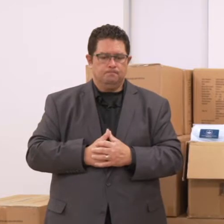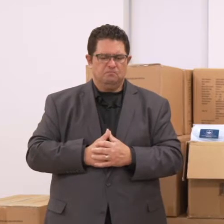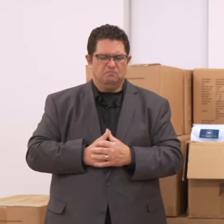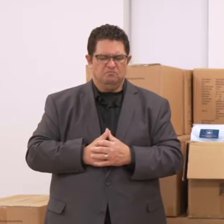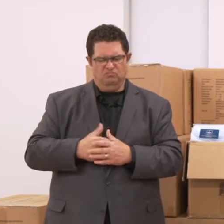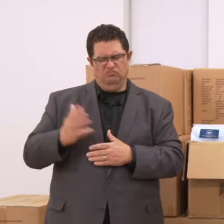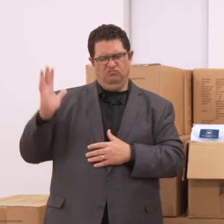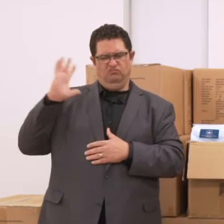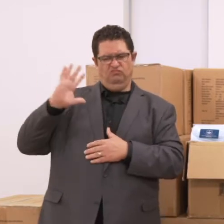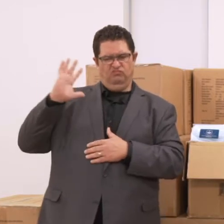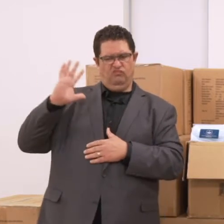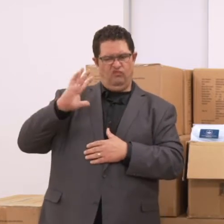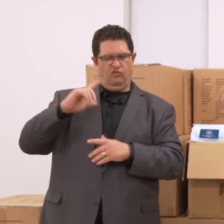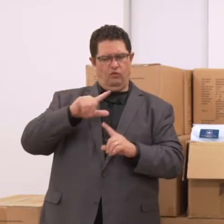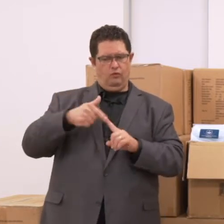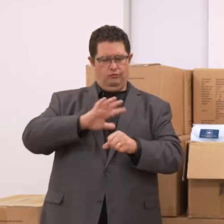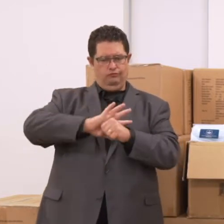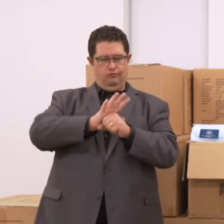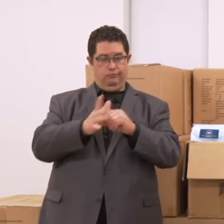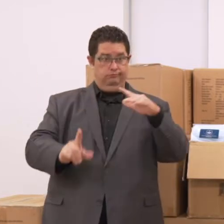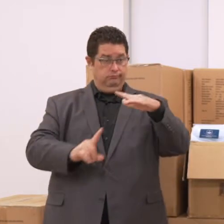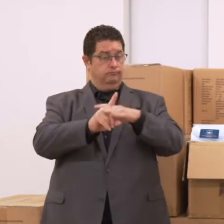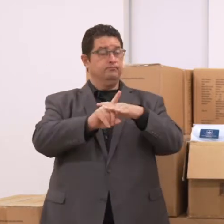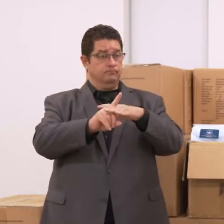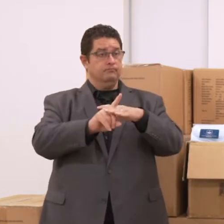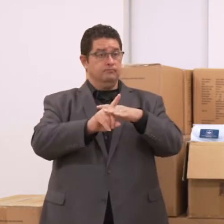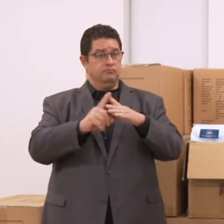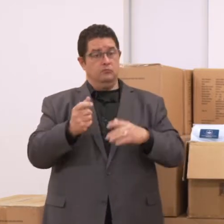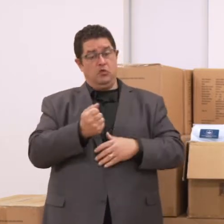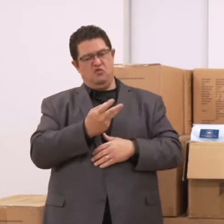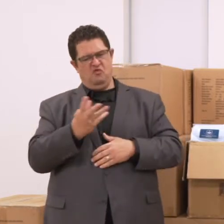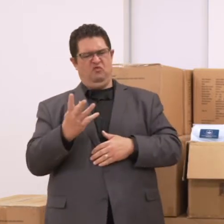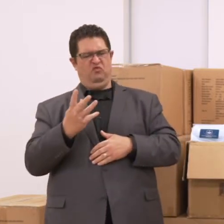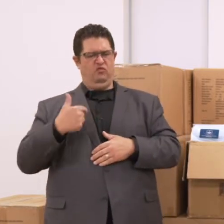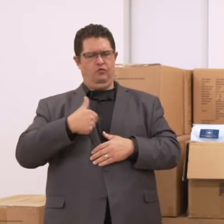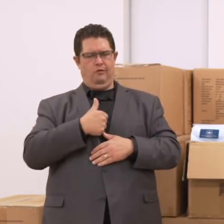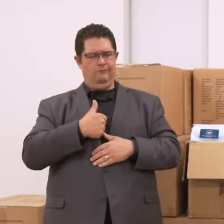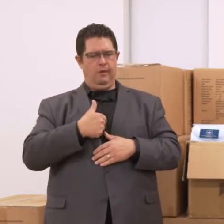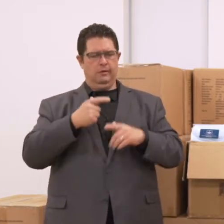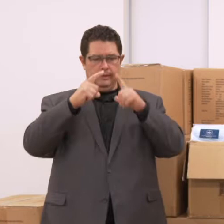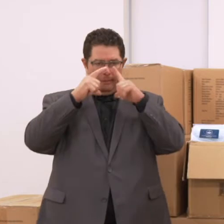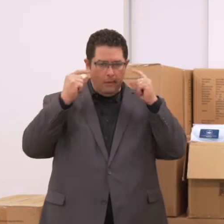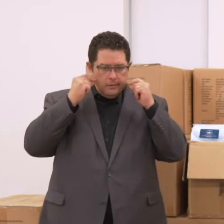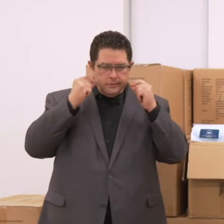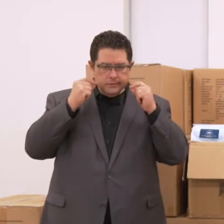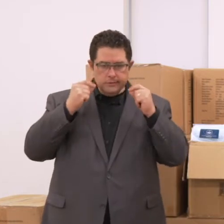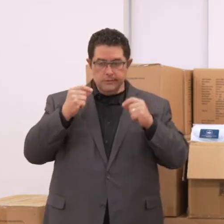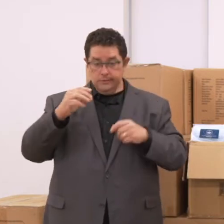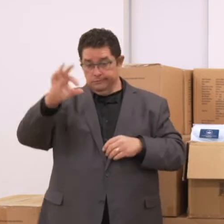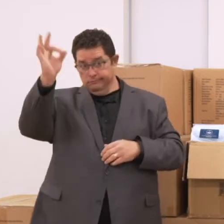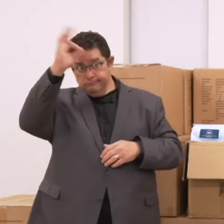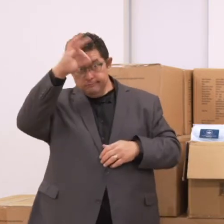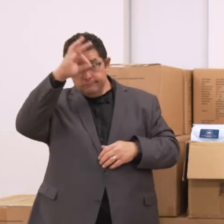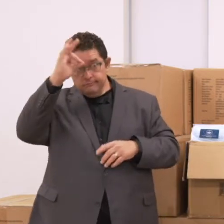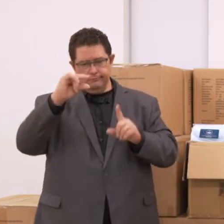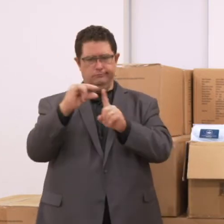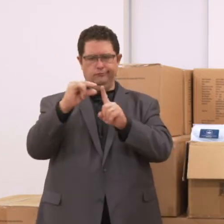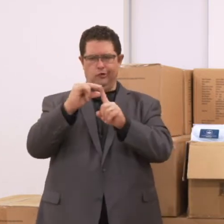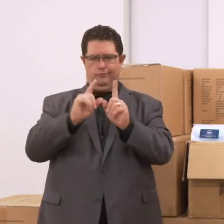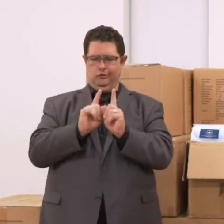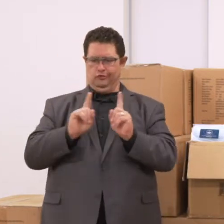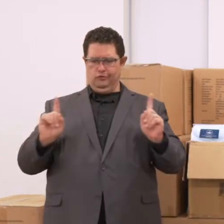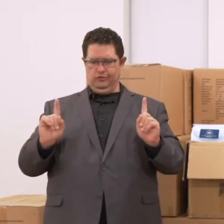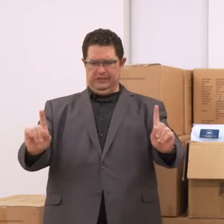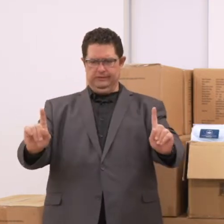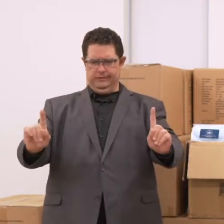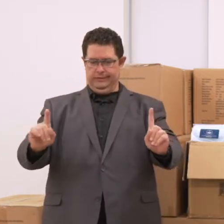Earlier this year when COVID-19 arrived, few of us owned a mask or knew what social distancing was about. Social distancing wasn't even